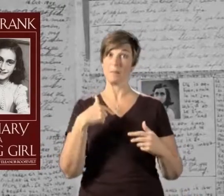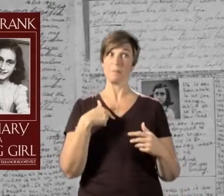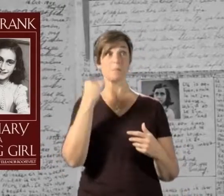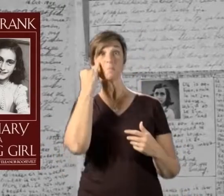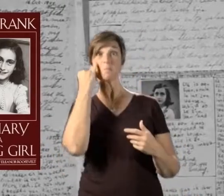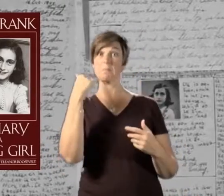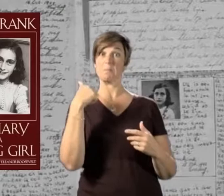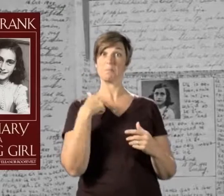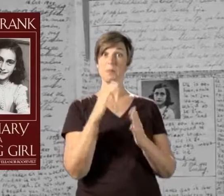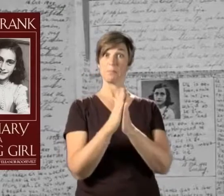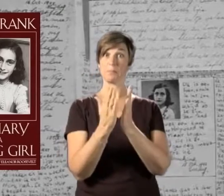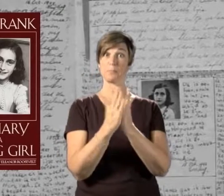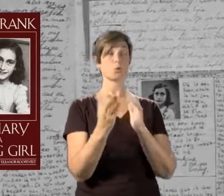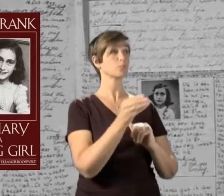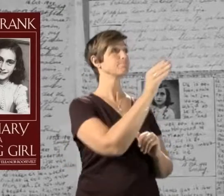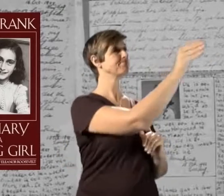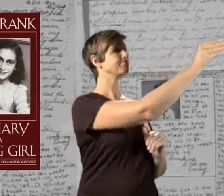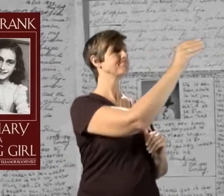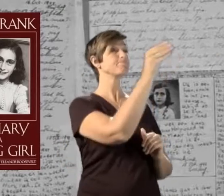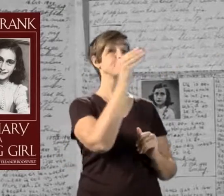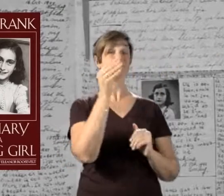Every book I read must be inspected.